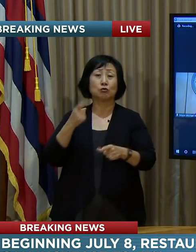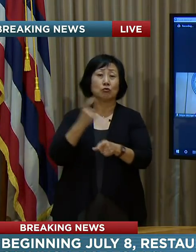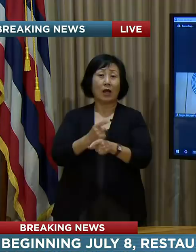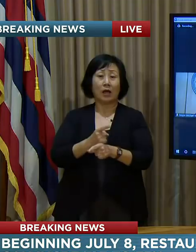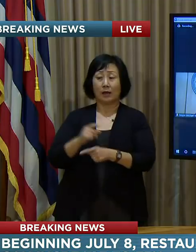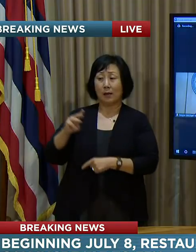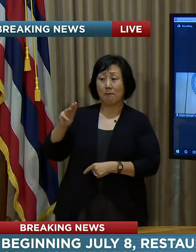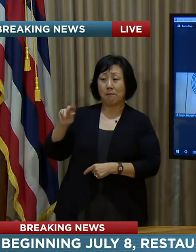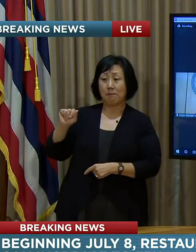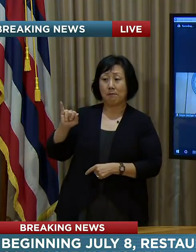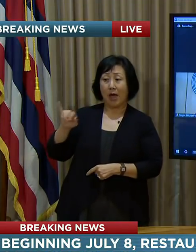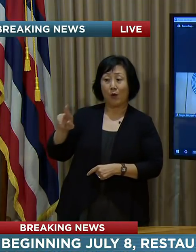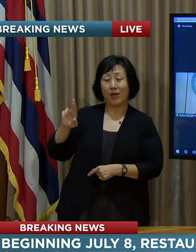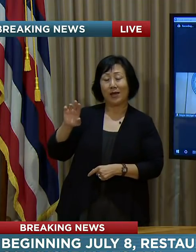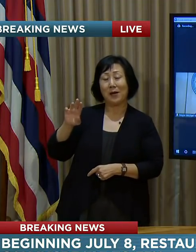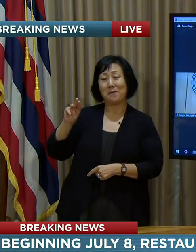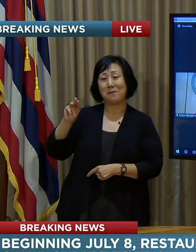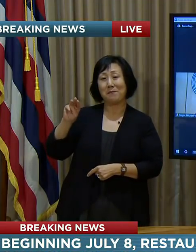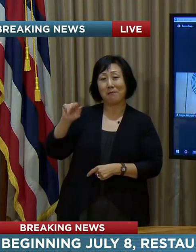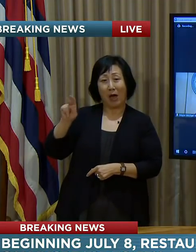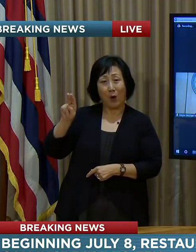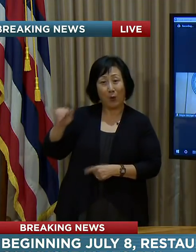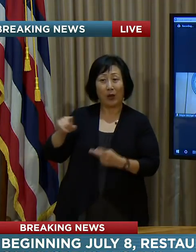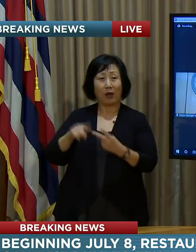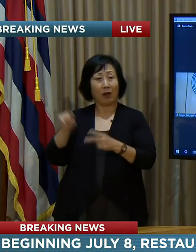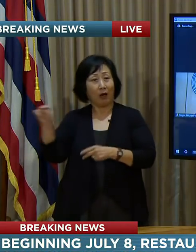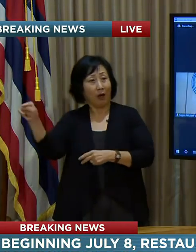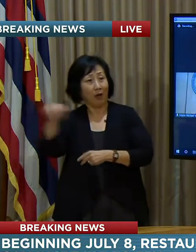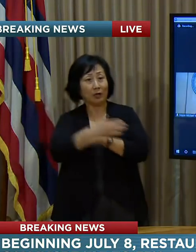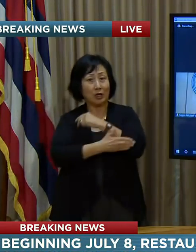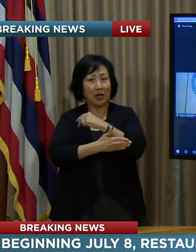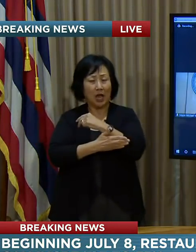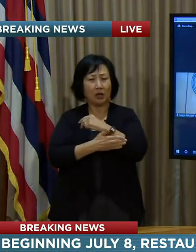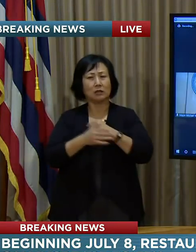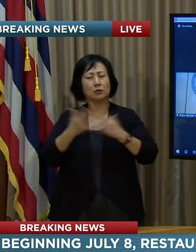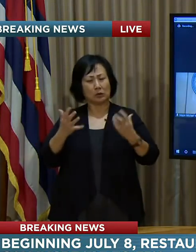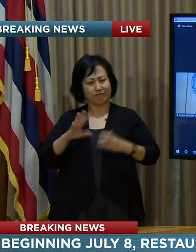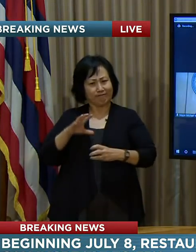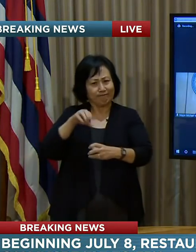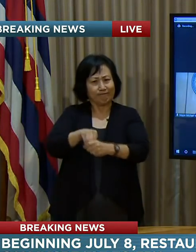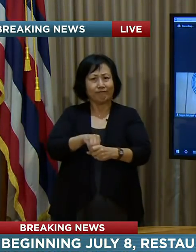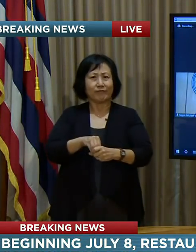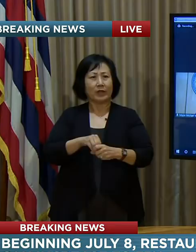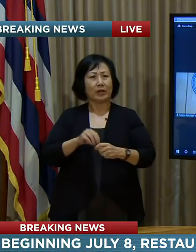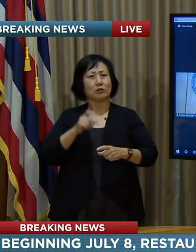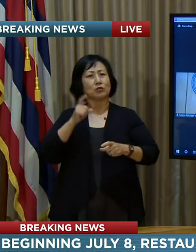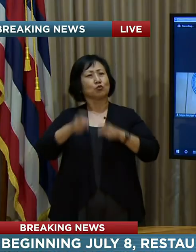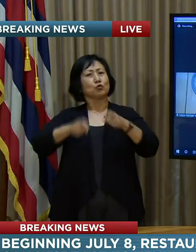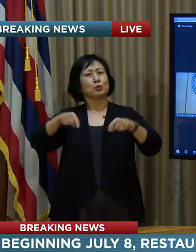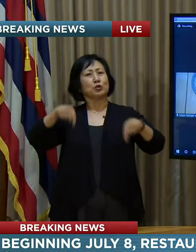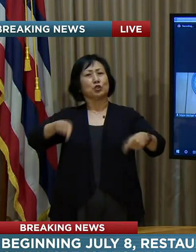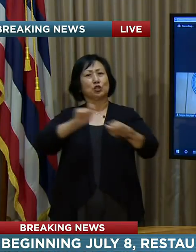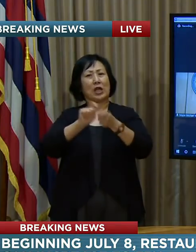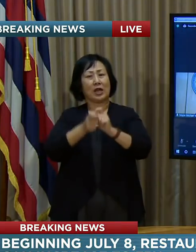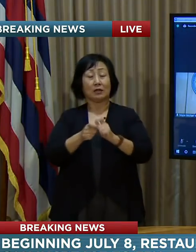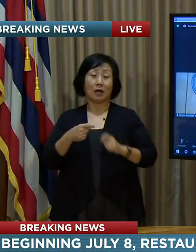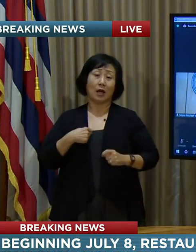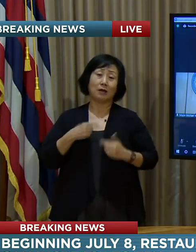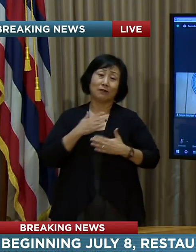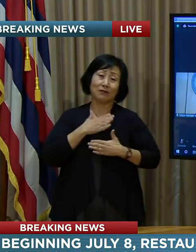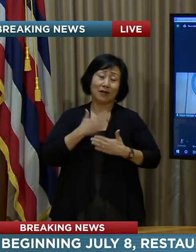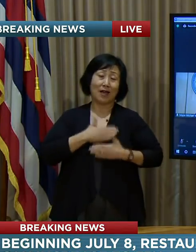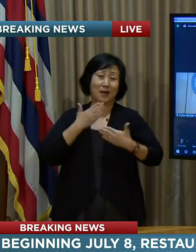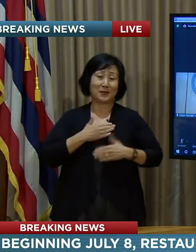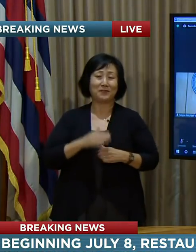County stands poised, like all the other counties, to contribute and to be a big part of this change. And I am very